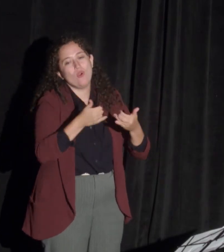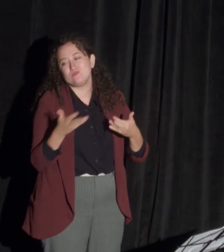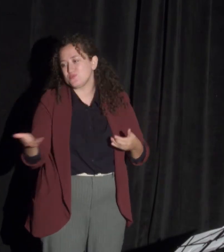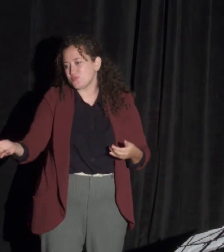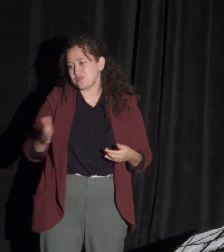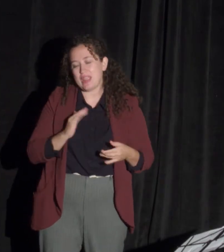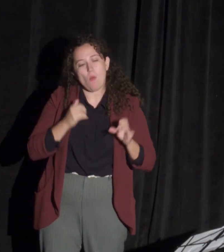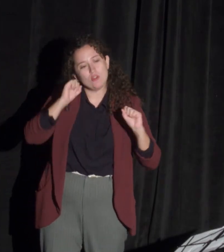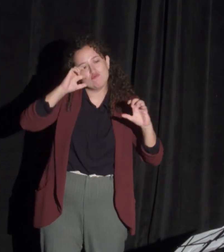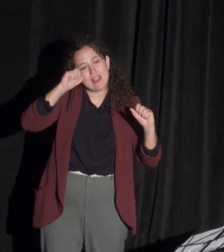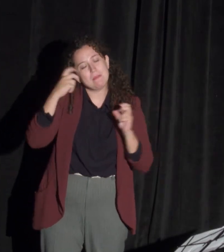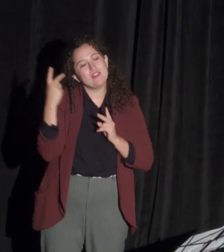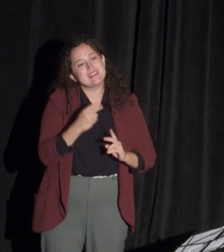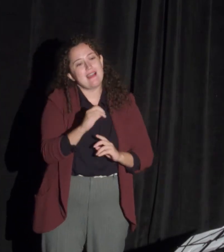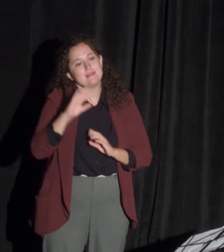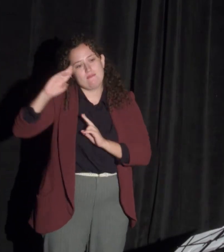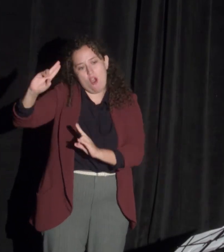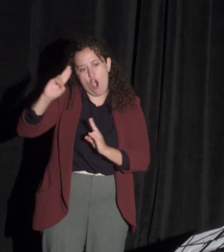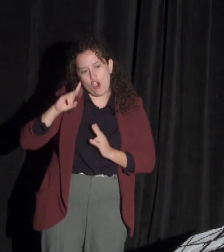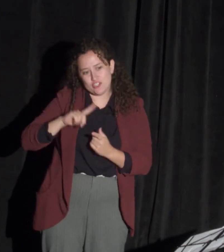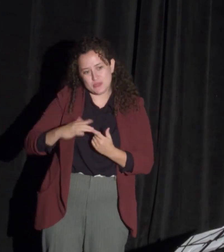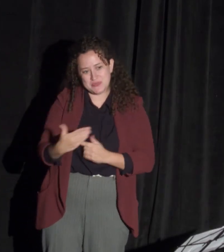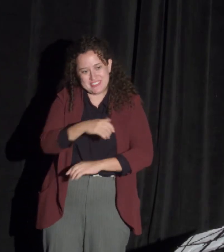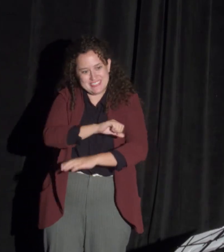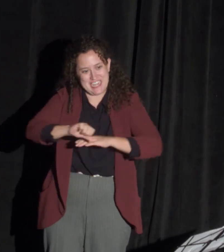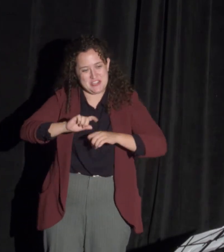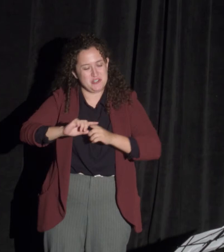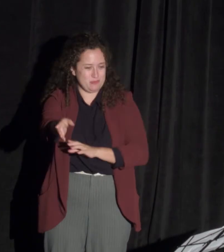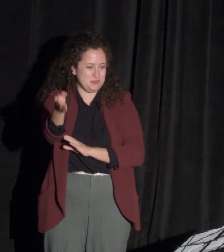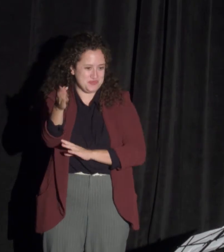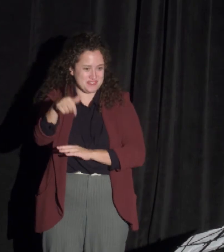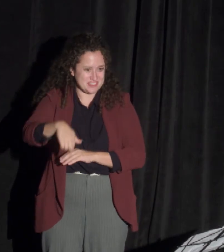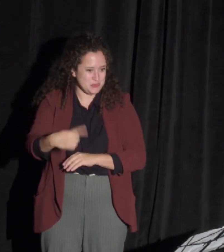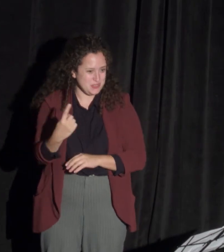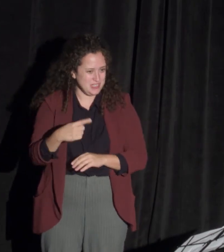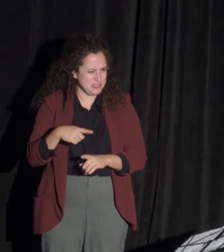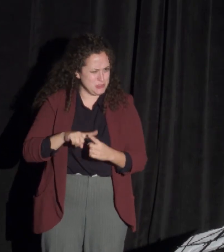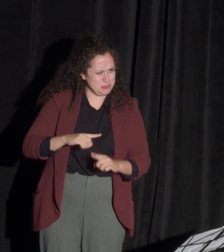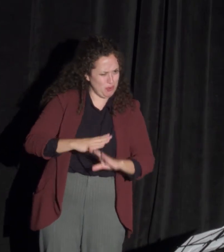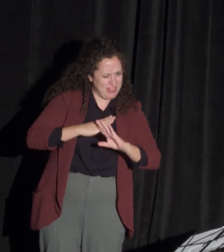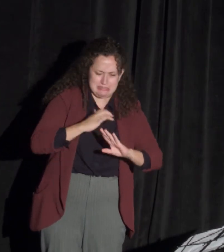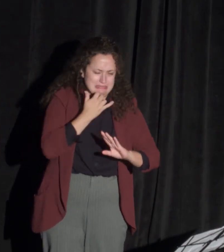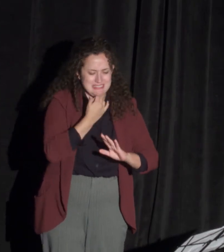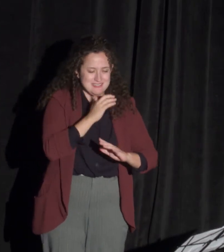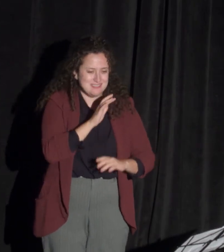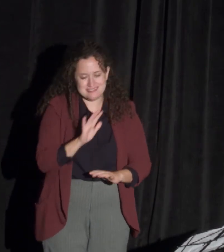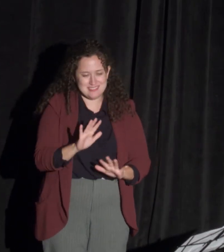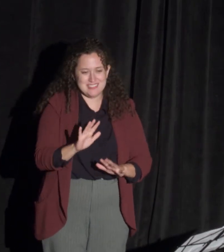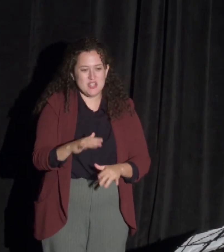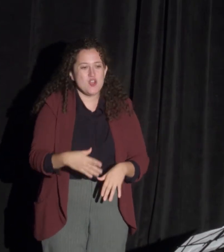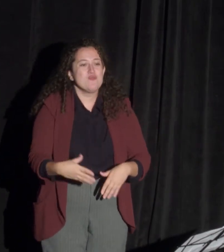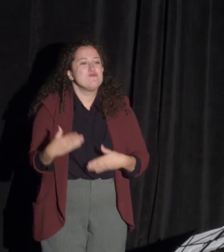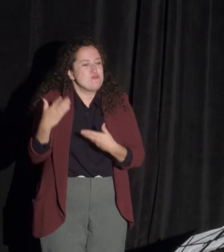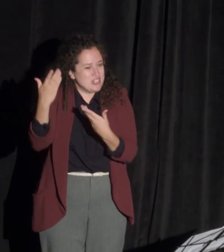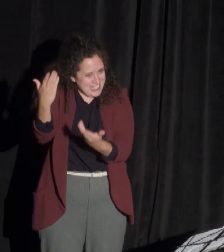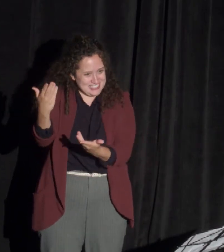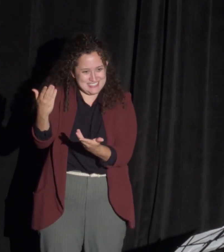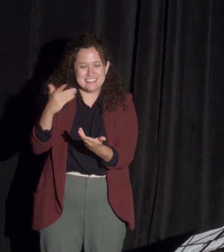of honor to the stage to present this one. We give you the wonderful, the